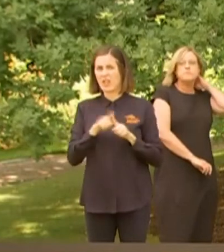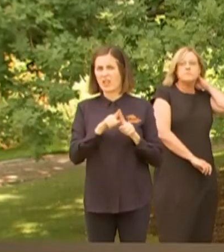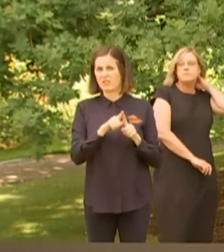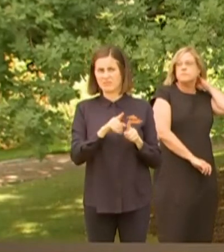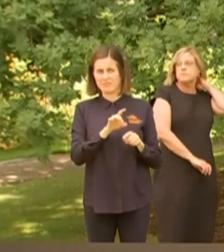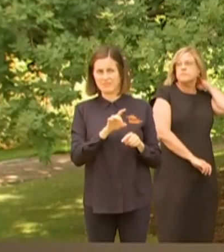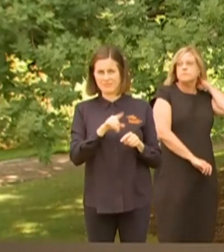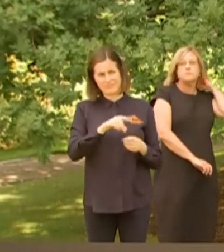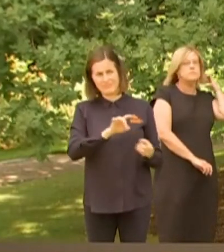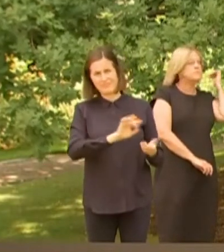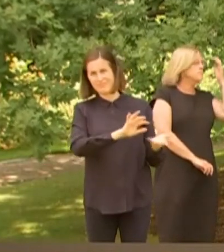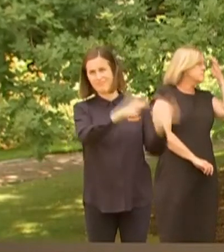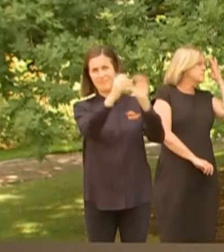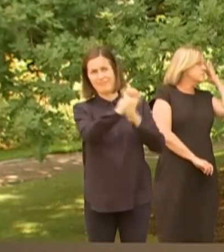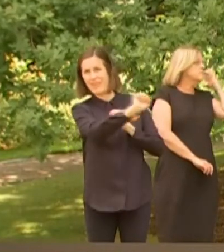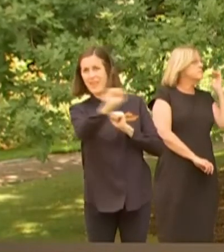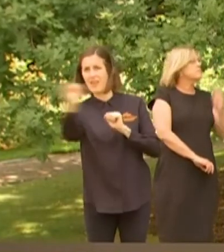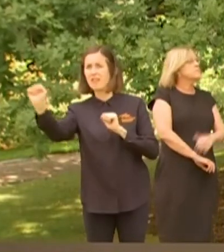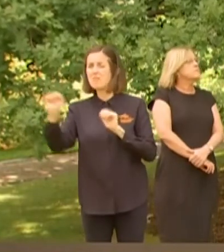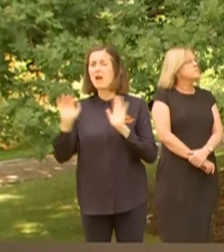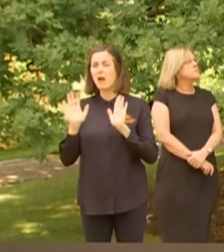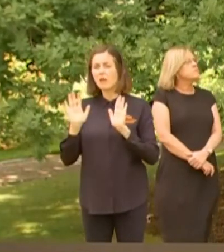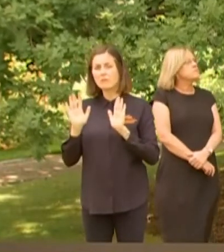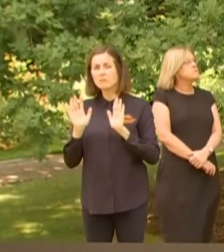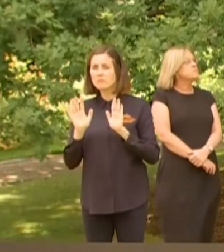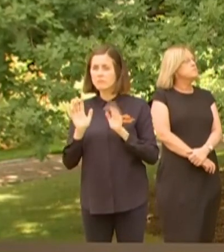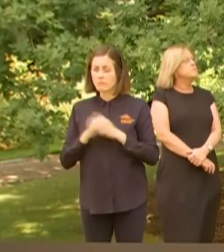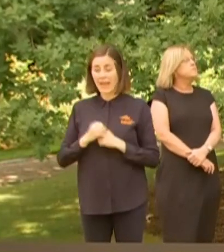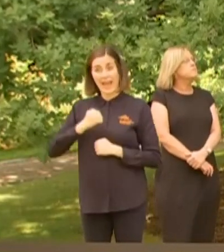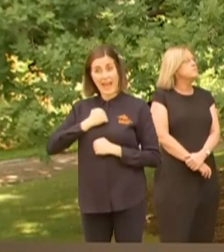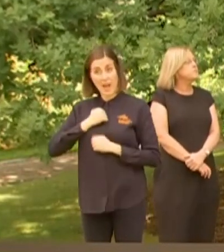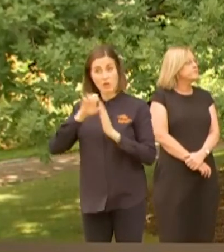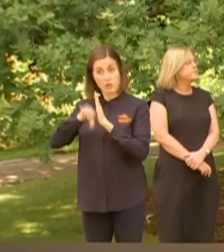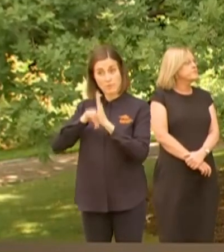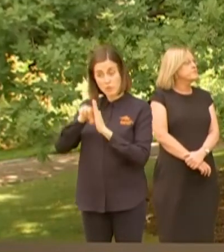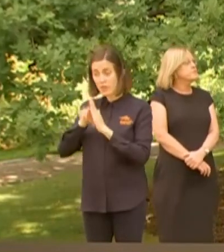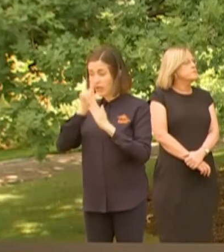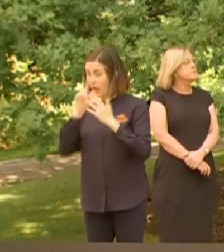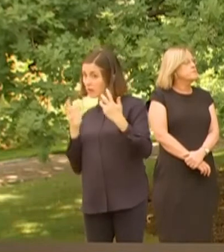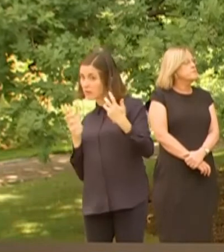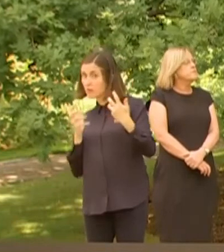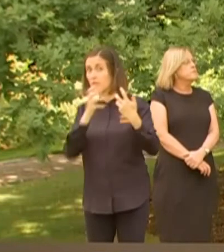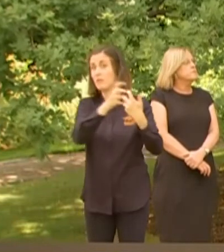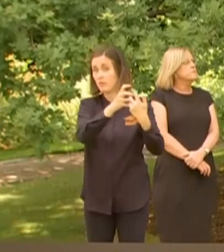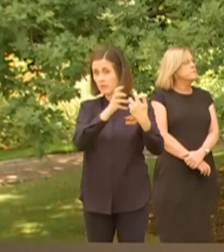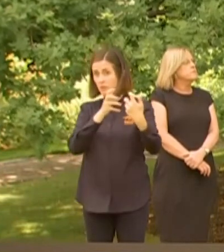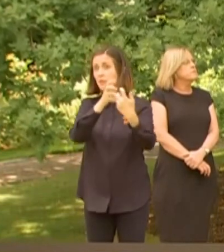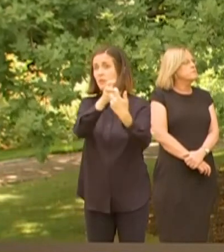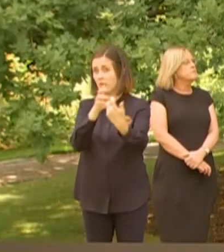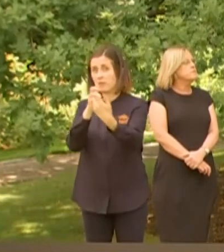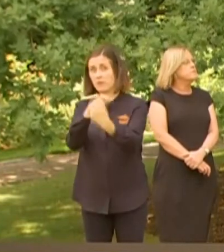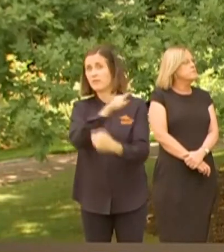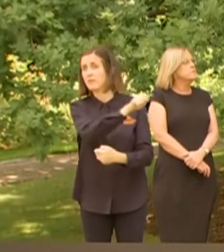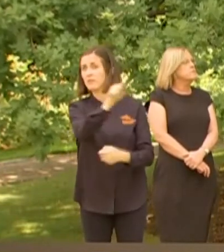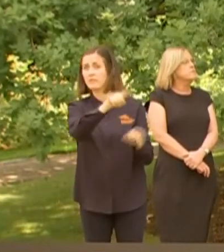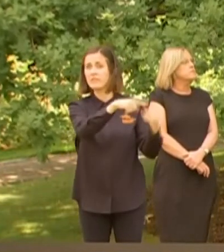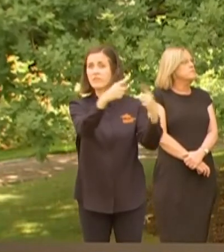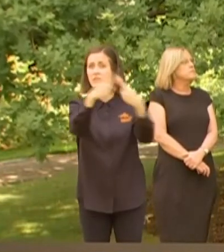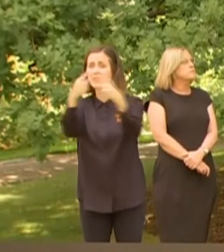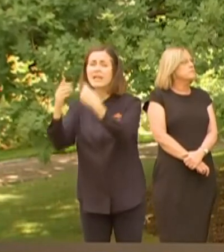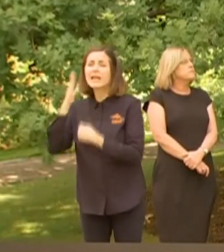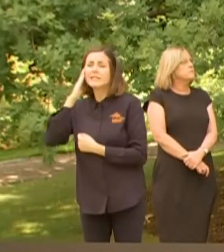They're working well. There were some gaps. We've got a product that can fill that gap, and beyond that, we've got all that work going on to make sure that,